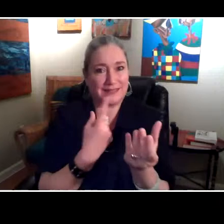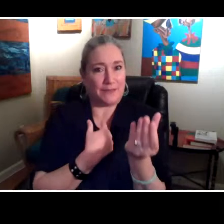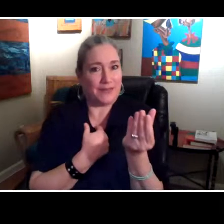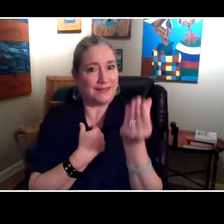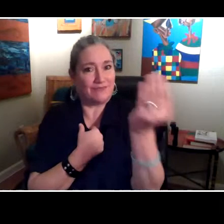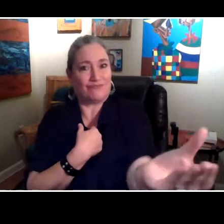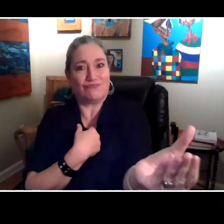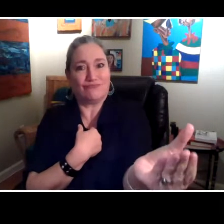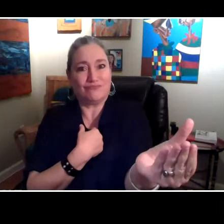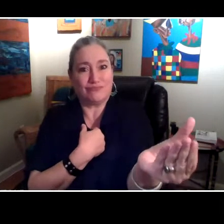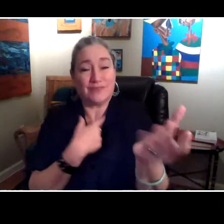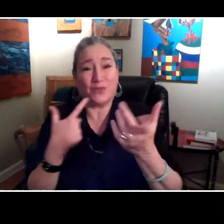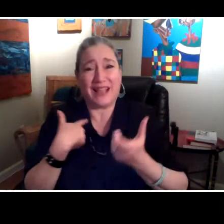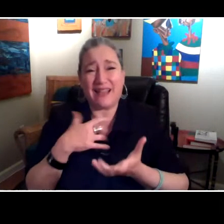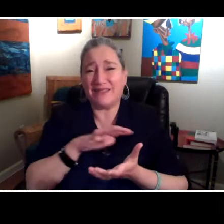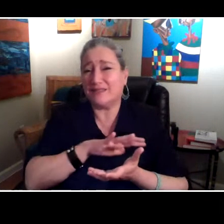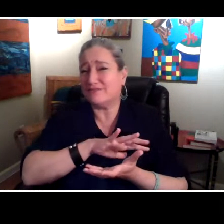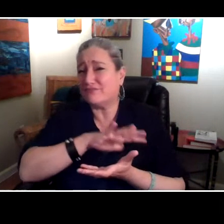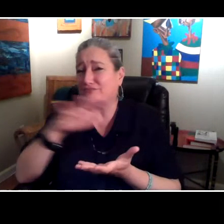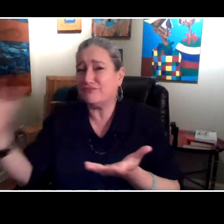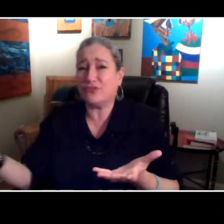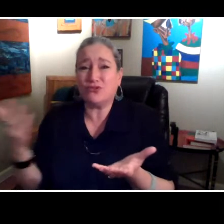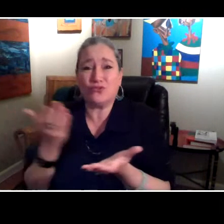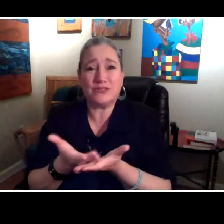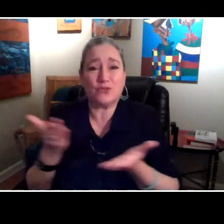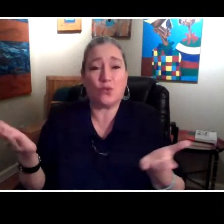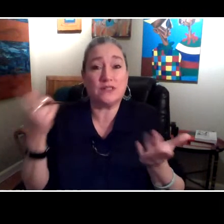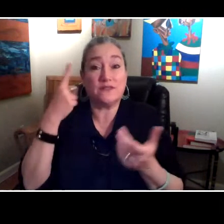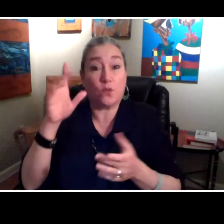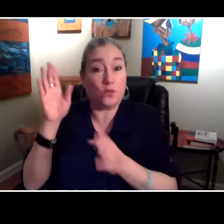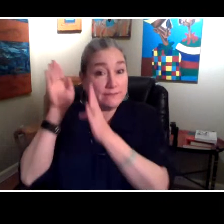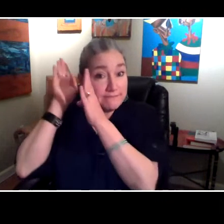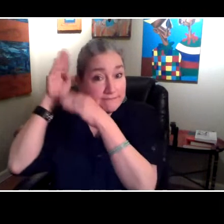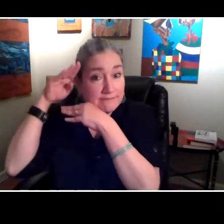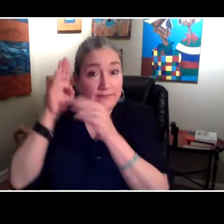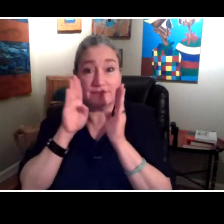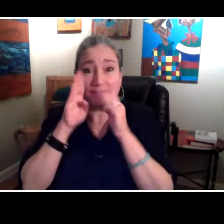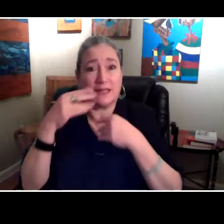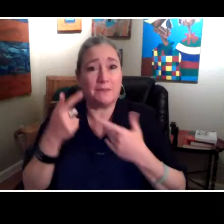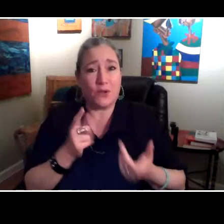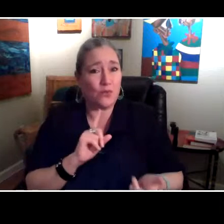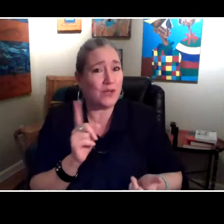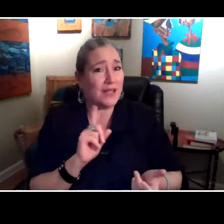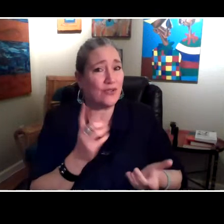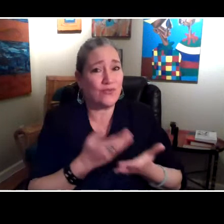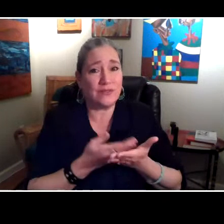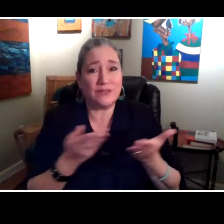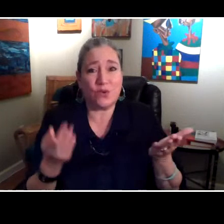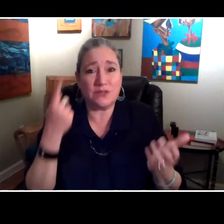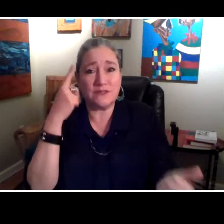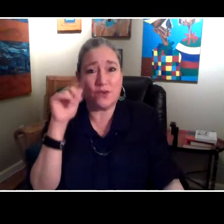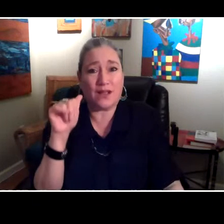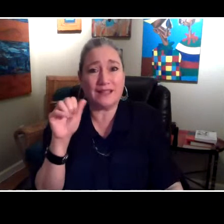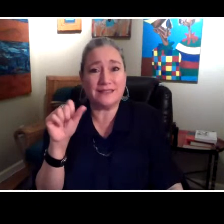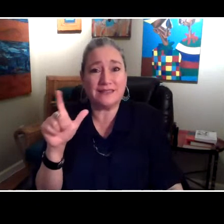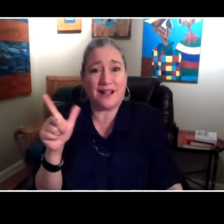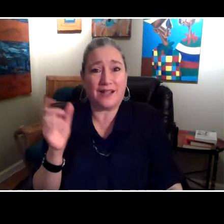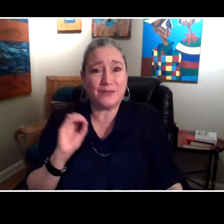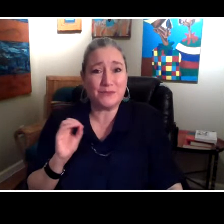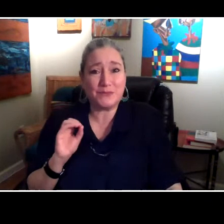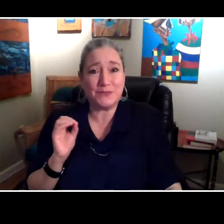child and their rights. That Connie wished they had something, because we know that there's